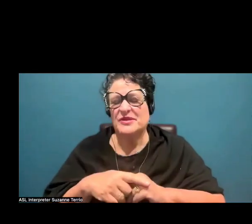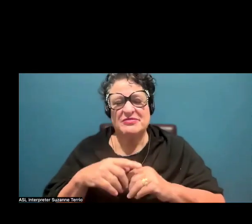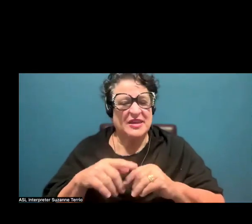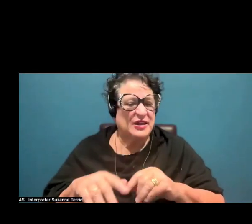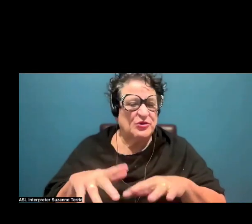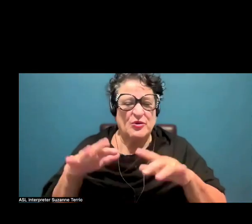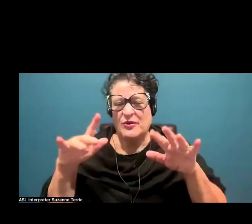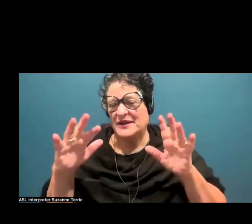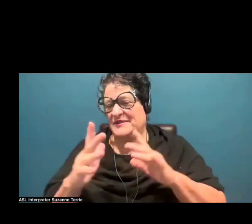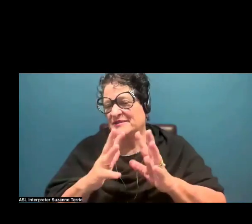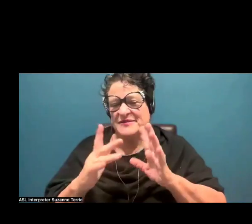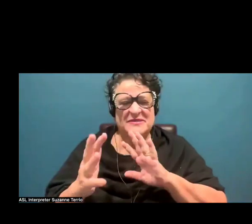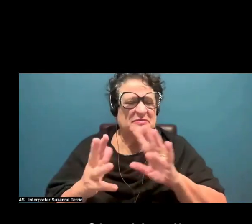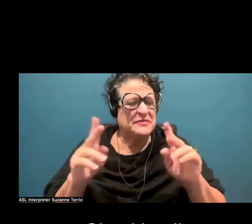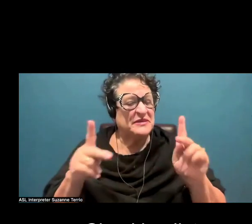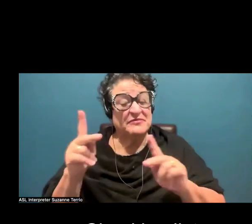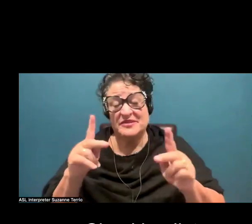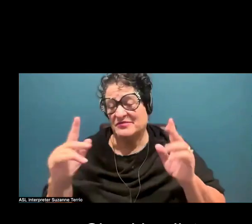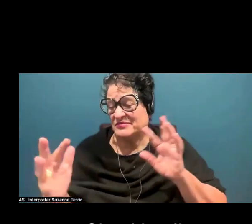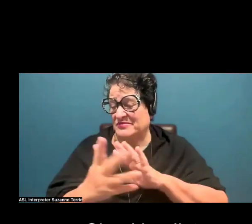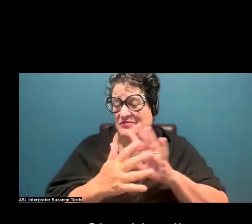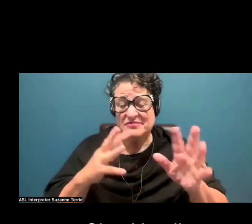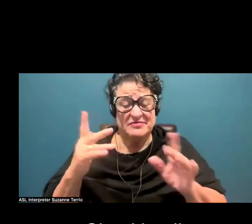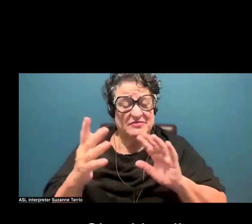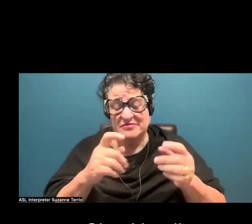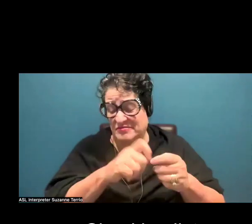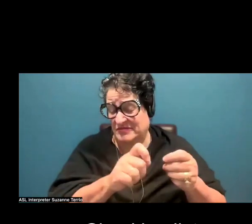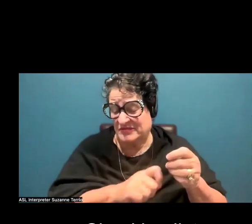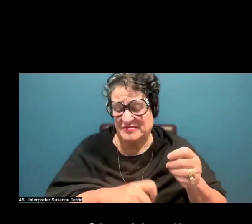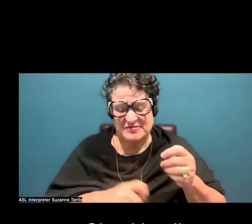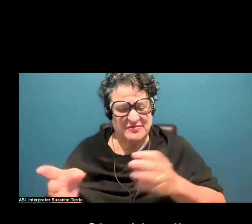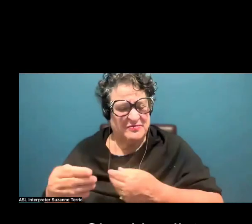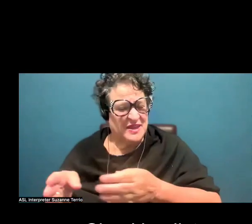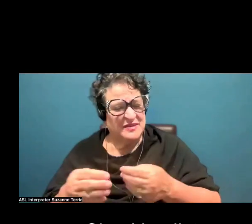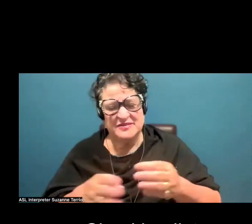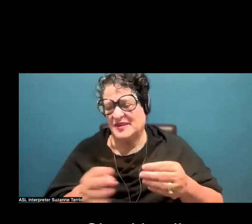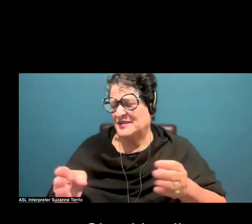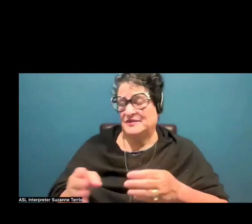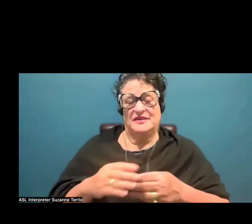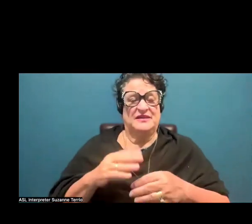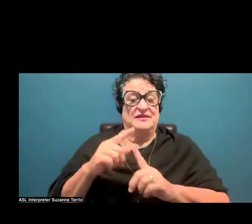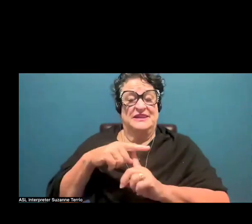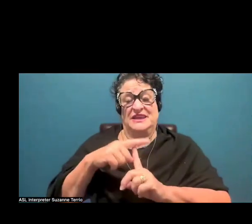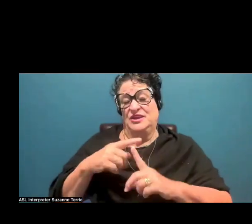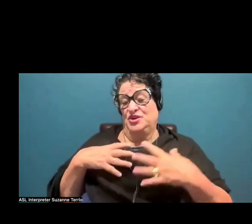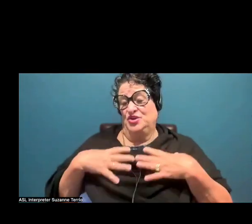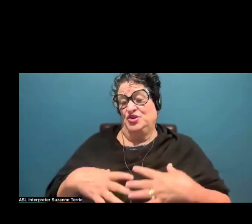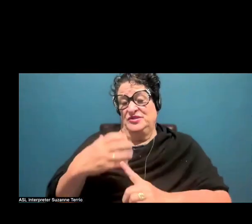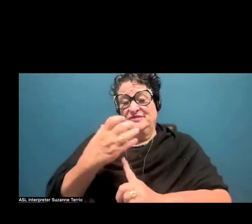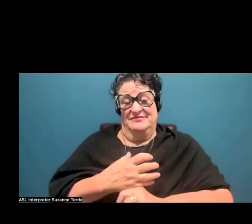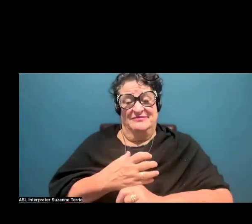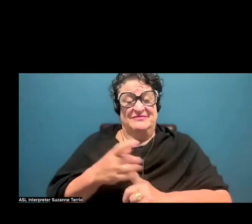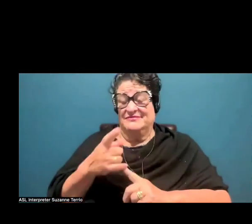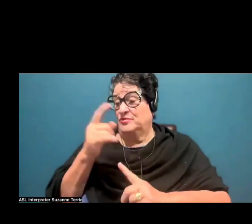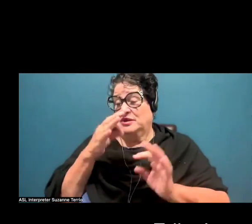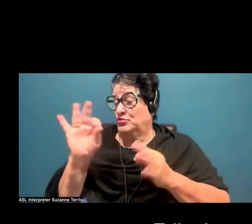up again. People everywhere, checking lists, carrying boxes, and all the while wearing those damn t-shirts. No matter where I turn, there